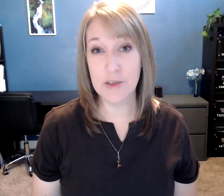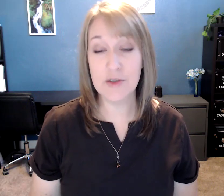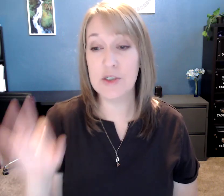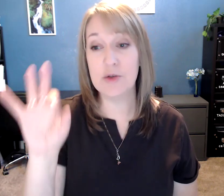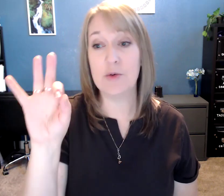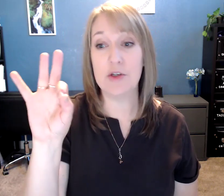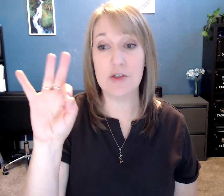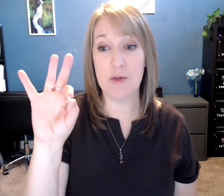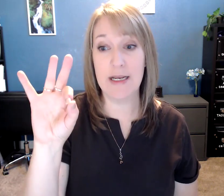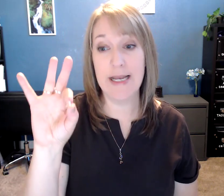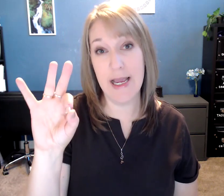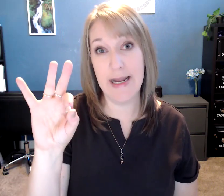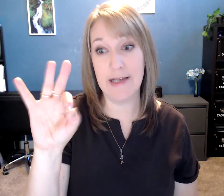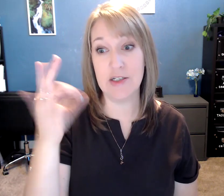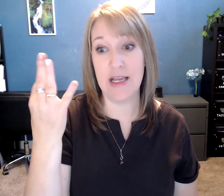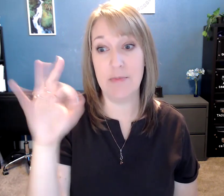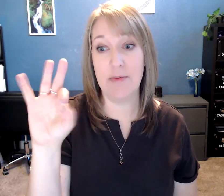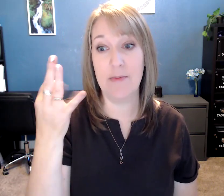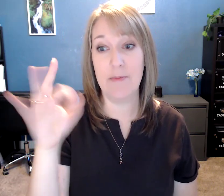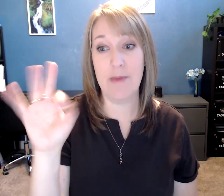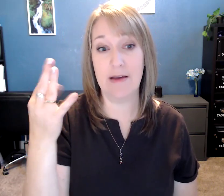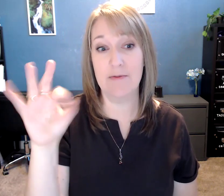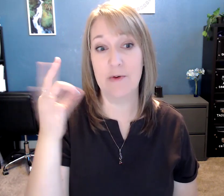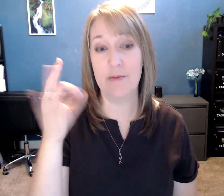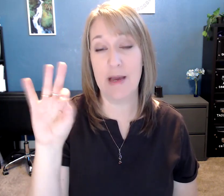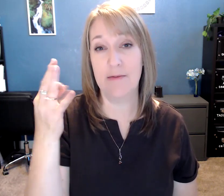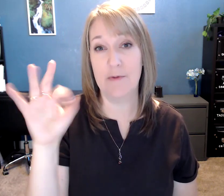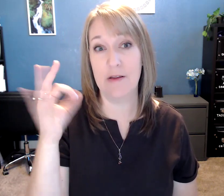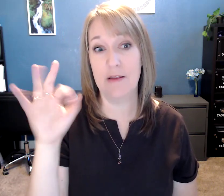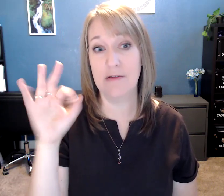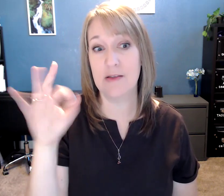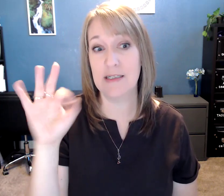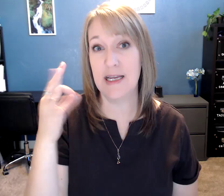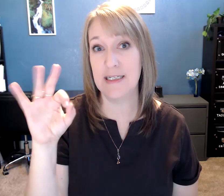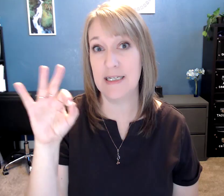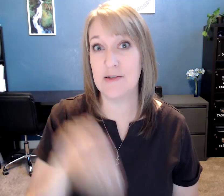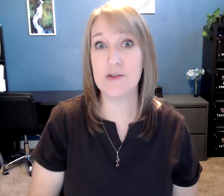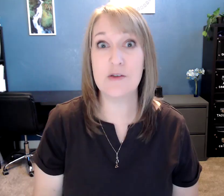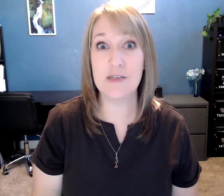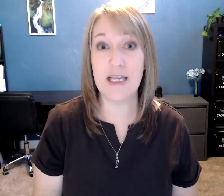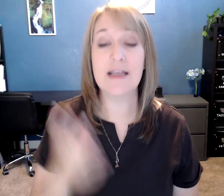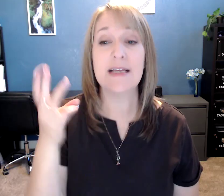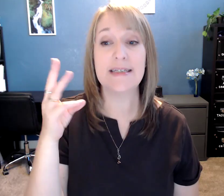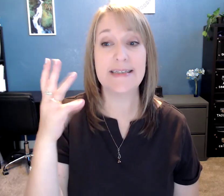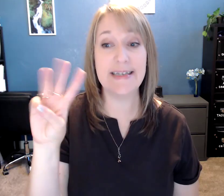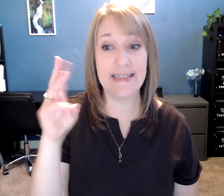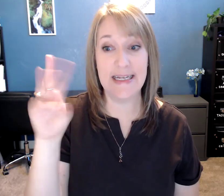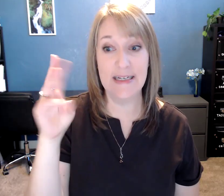similar to, you just want a 9 hand shape, back and forth, back and forth. So that's 19. So let's do those again. 16,